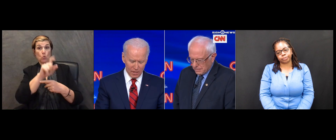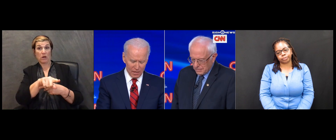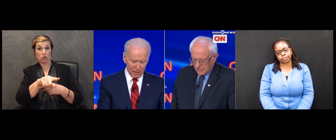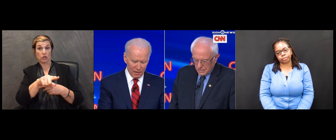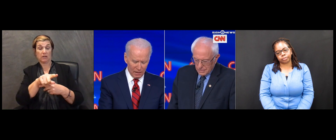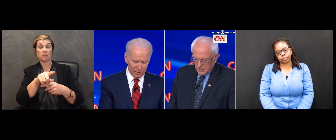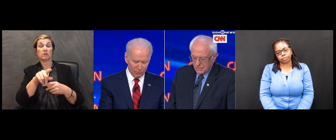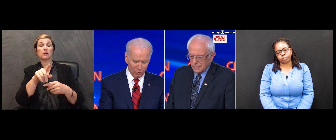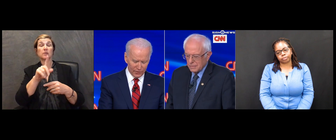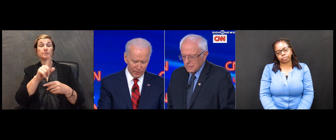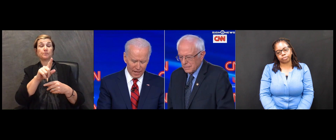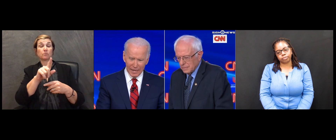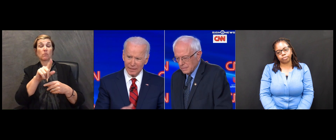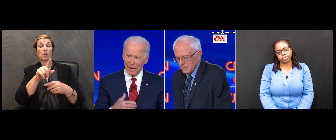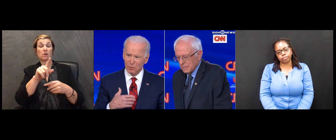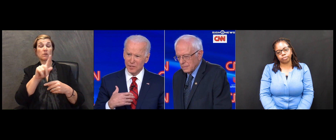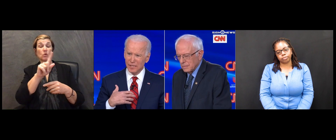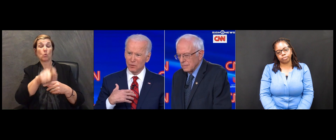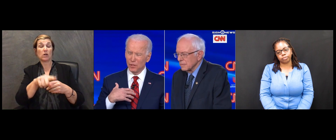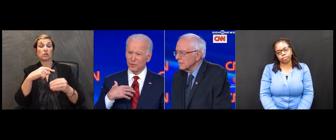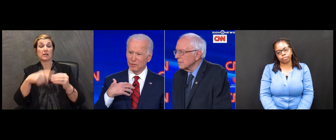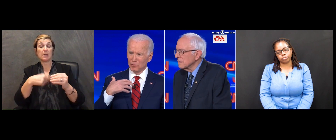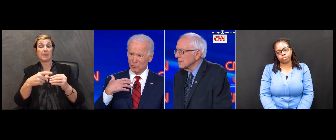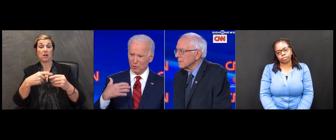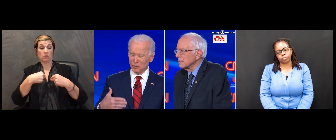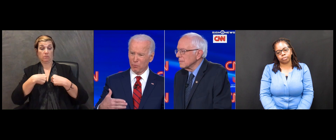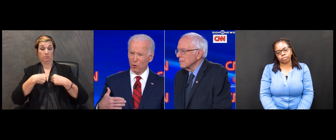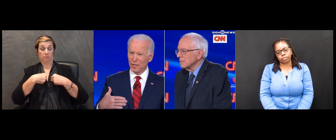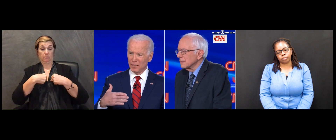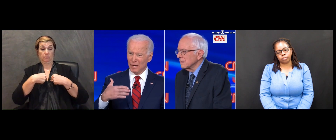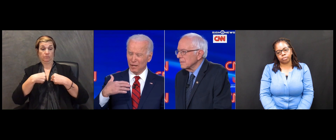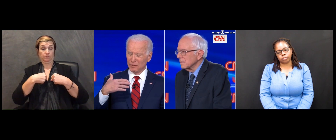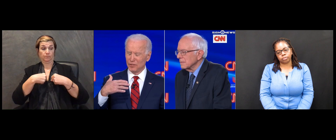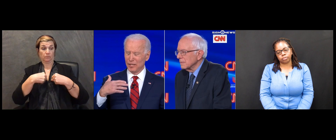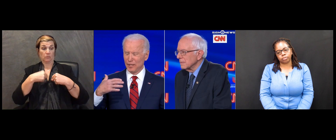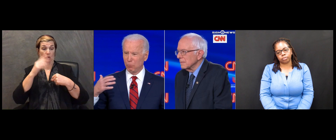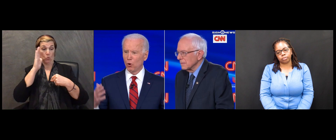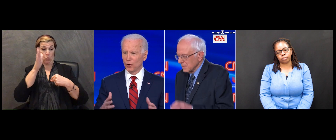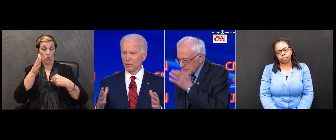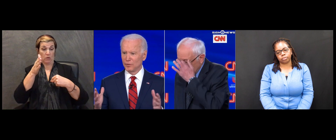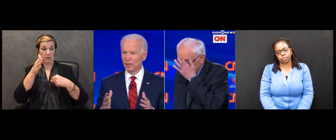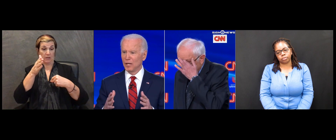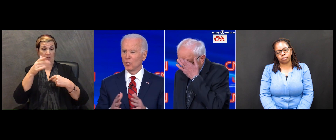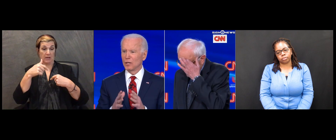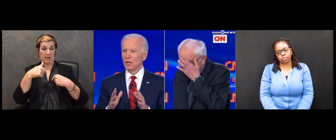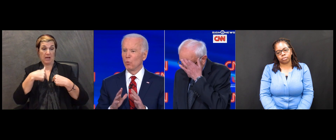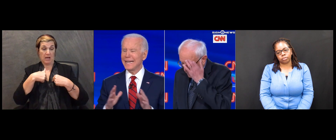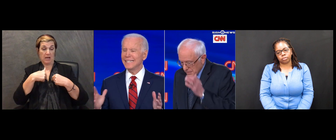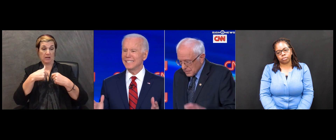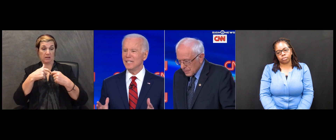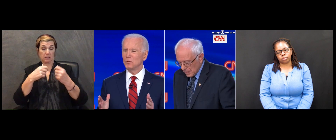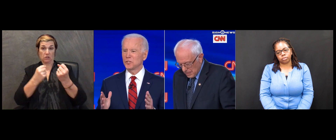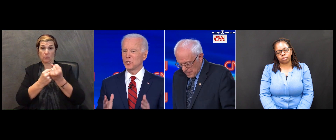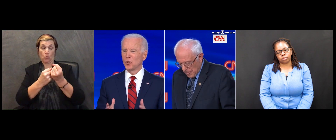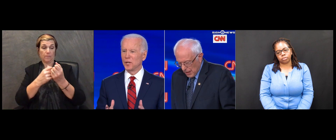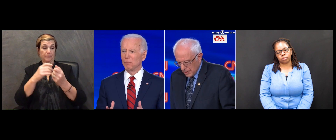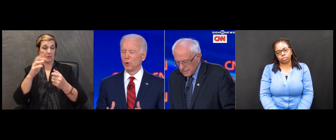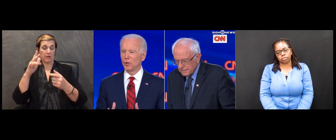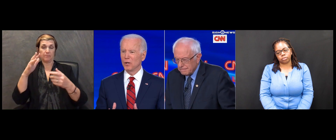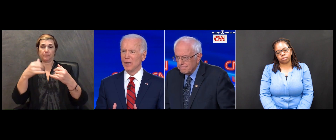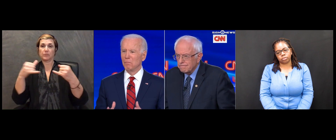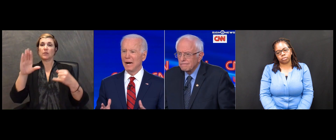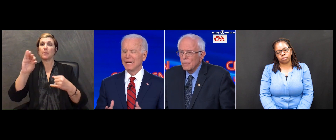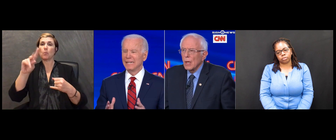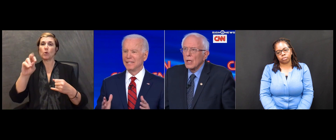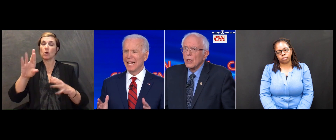to whether or not I would deal with supporting the border. Look, we can deal with securing the